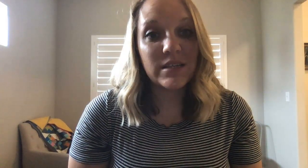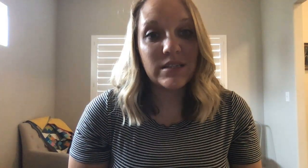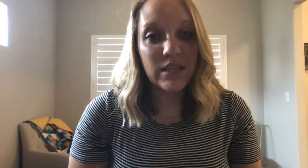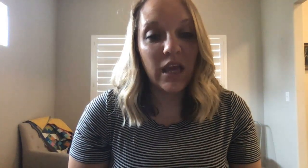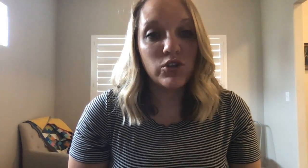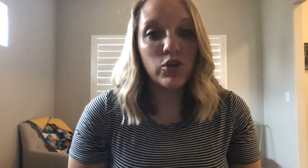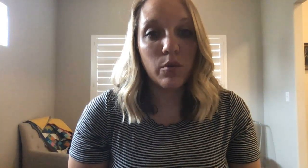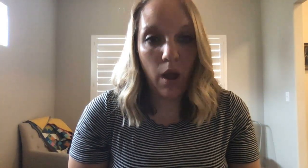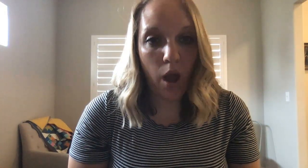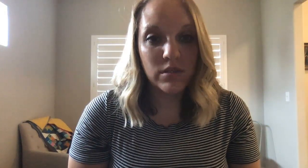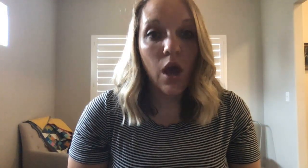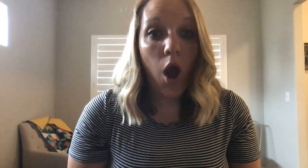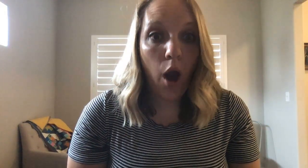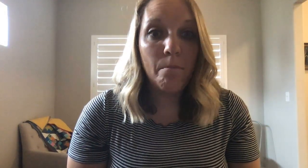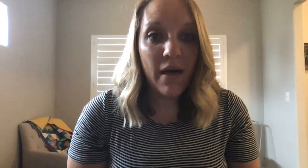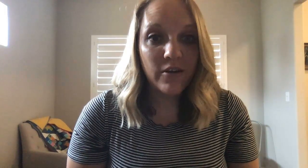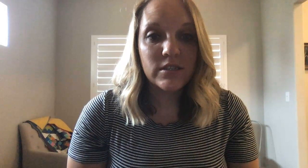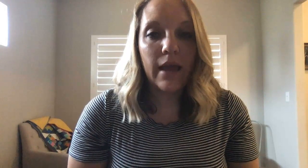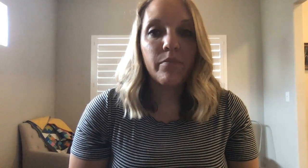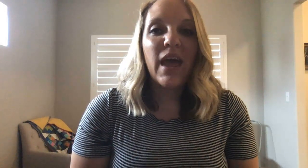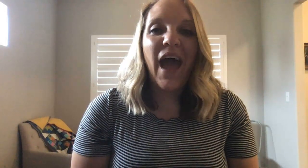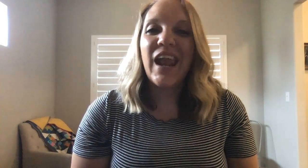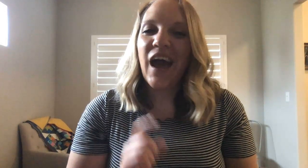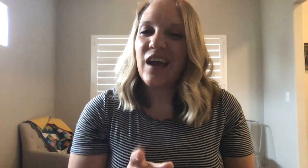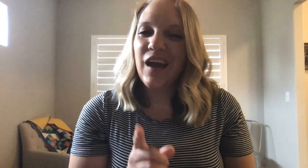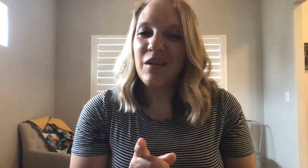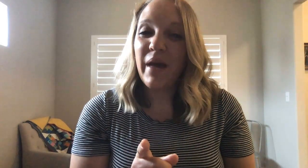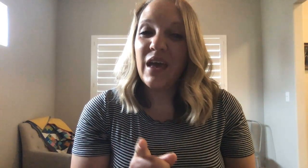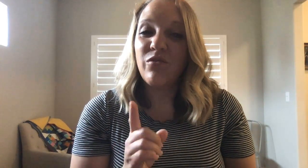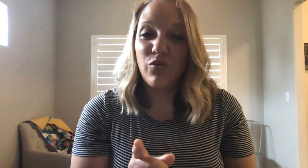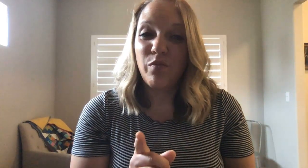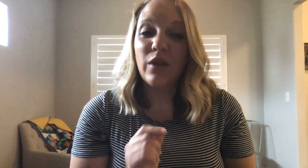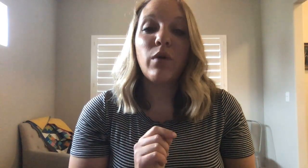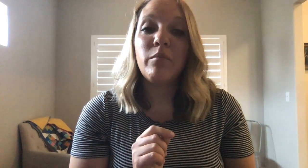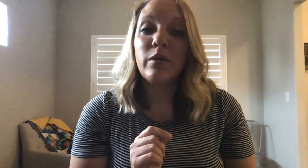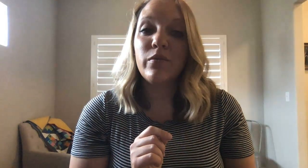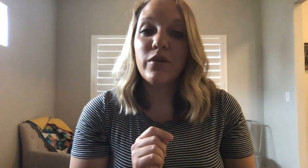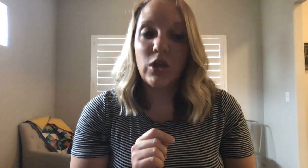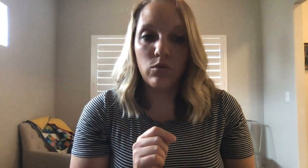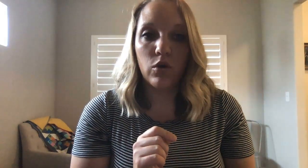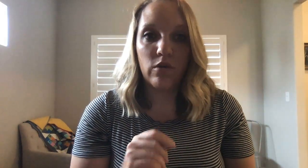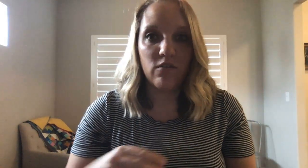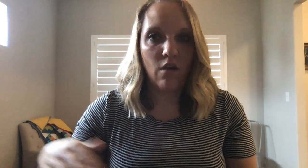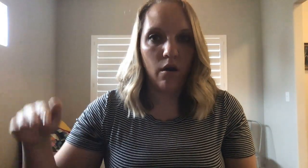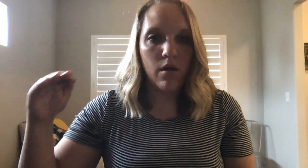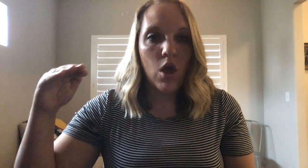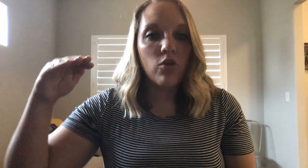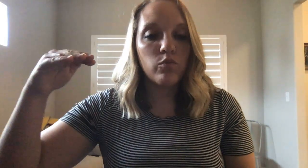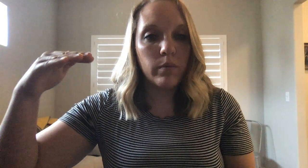can sing it to your moms on Mother's Day. And I kind of bet if you've been in primary before that you know this song. So what we're